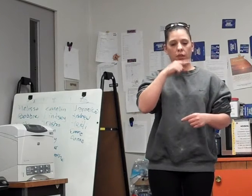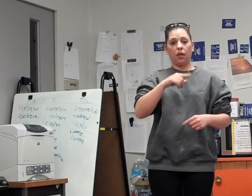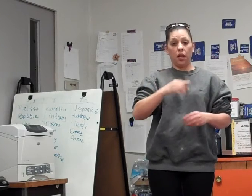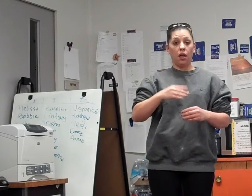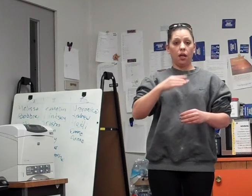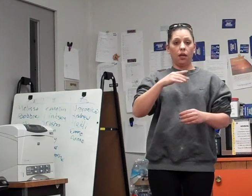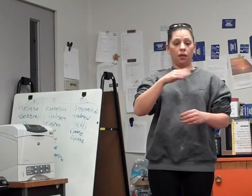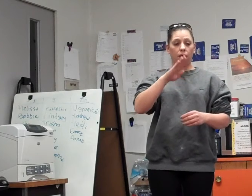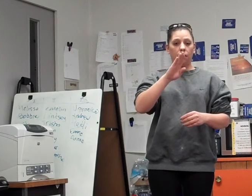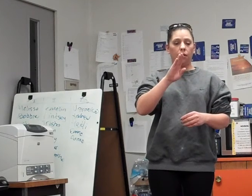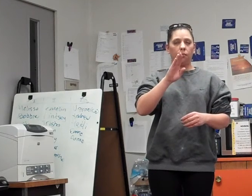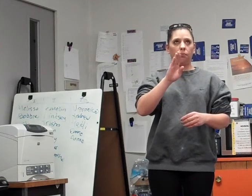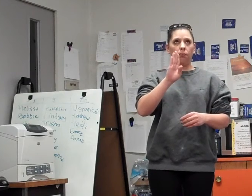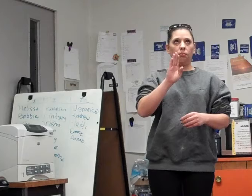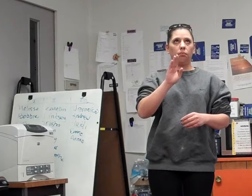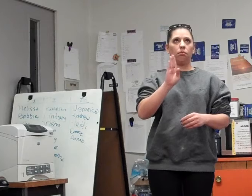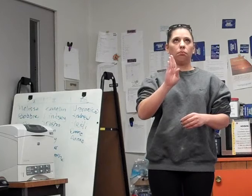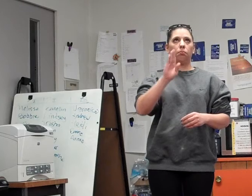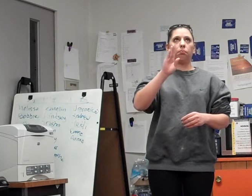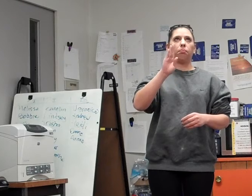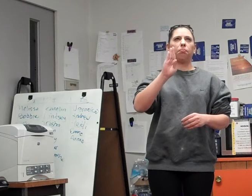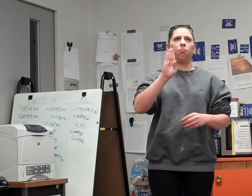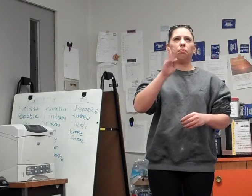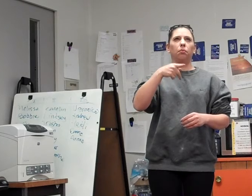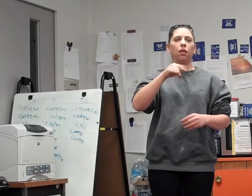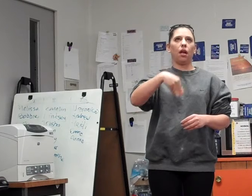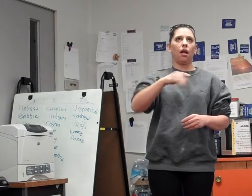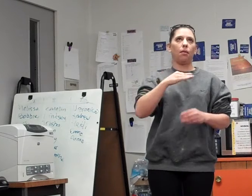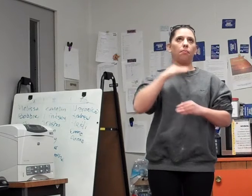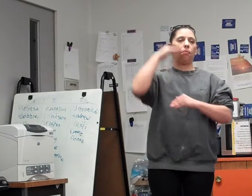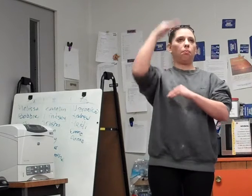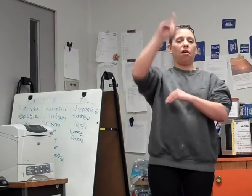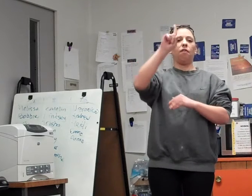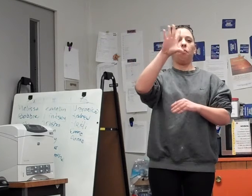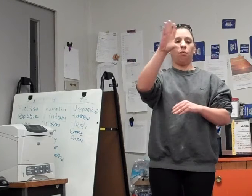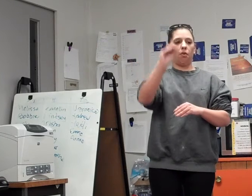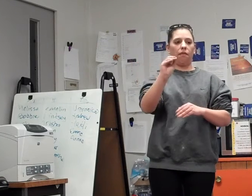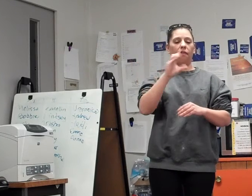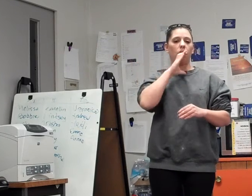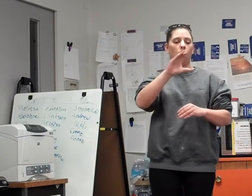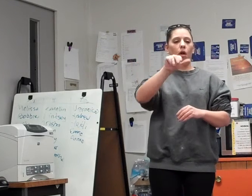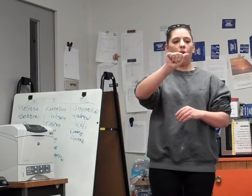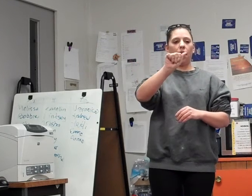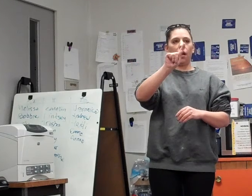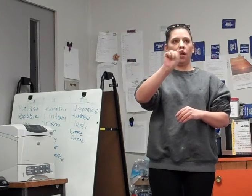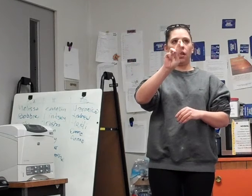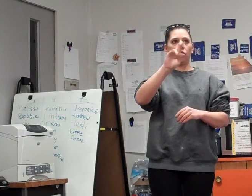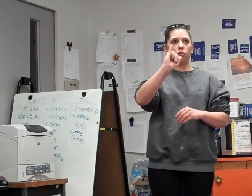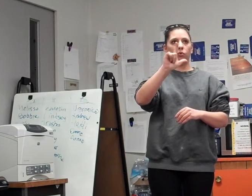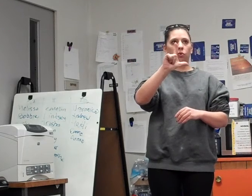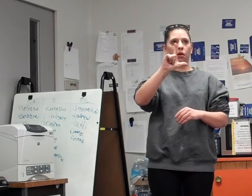and irregular, and that's called atrial fibrillation. So put them on a heart monitor with